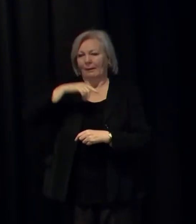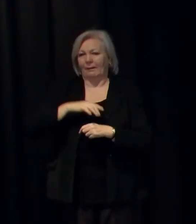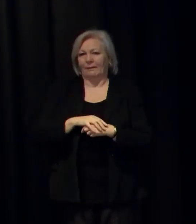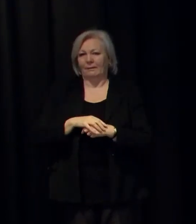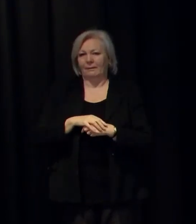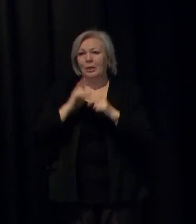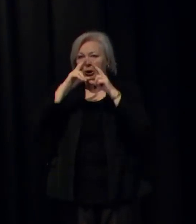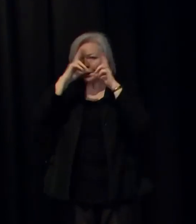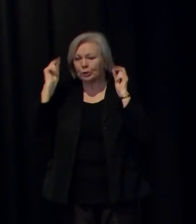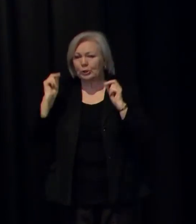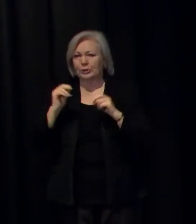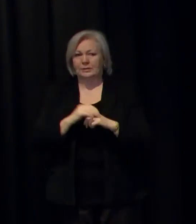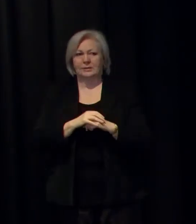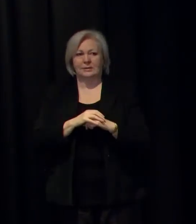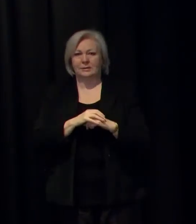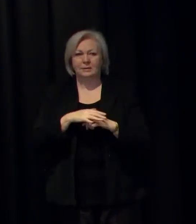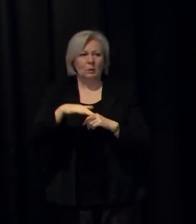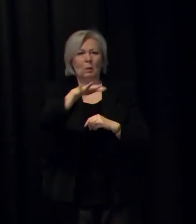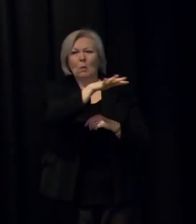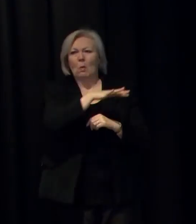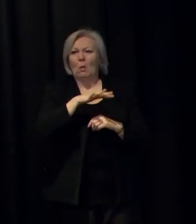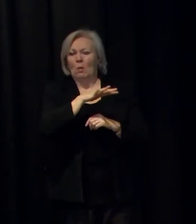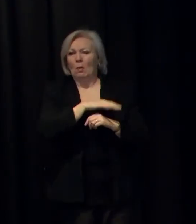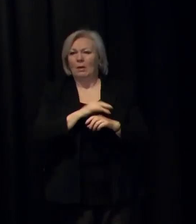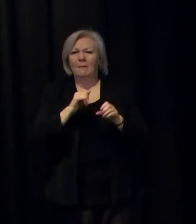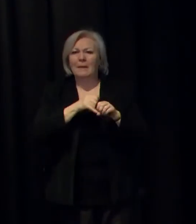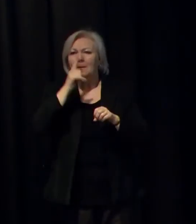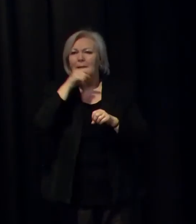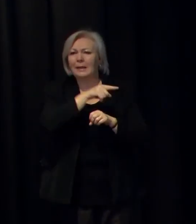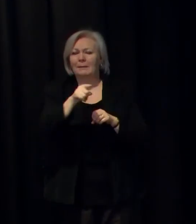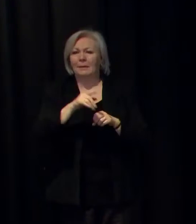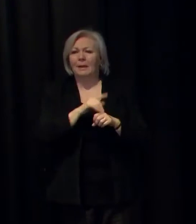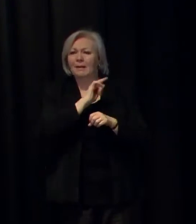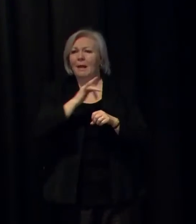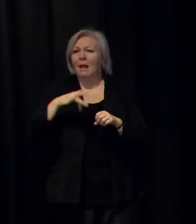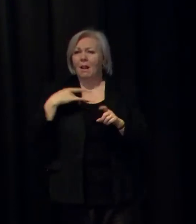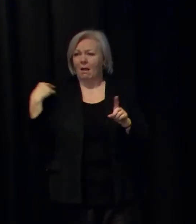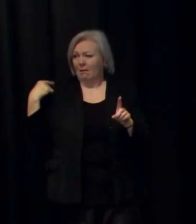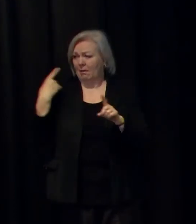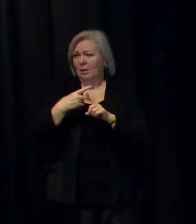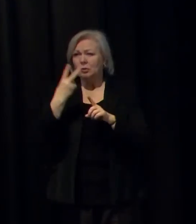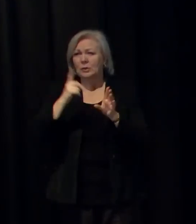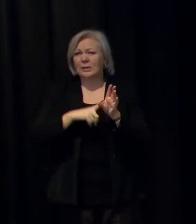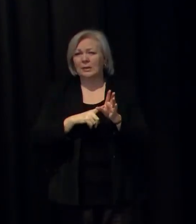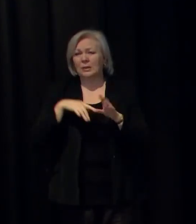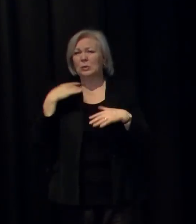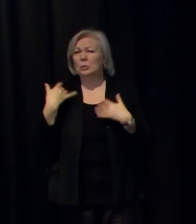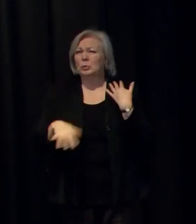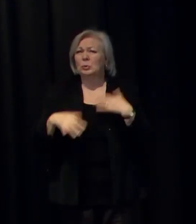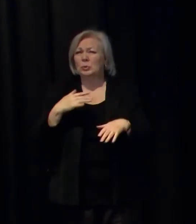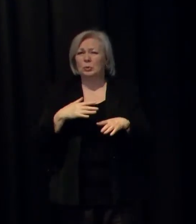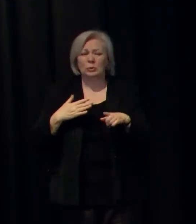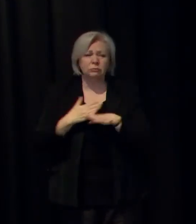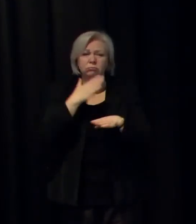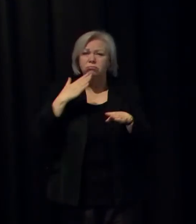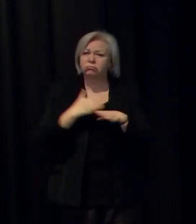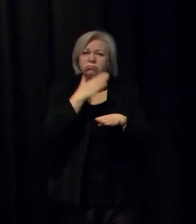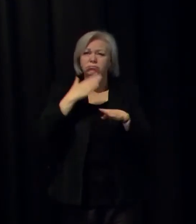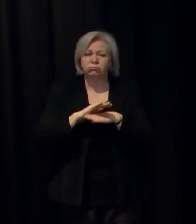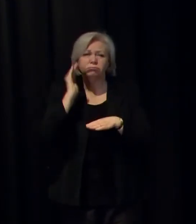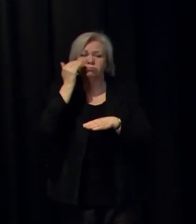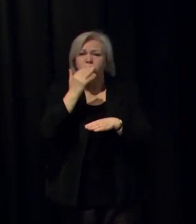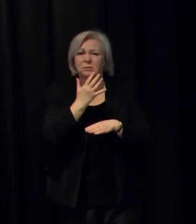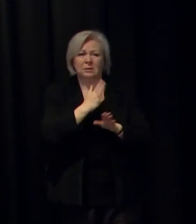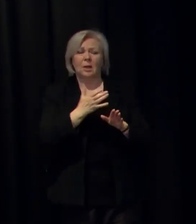tired because they've had 18, 20 months like never before. So we have to be wise to that. We have to